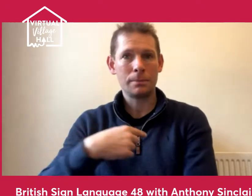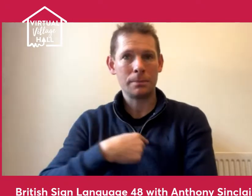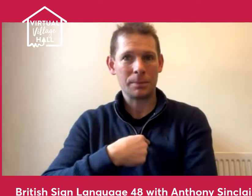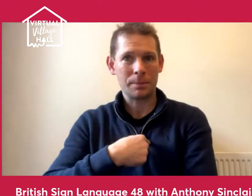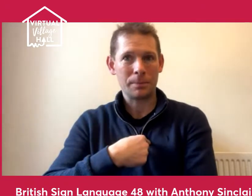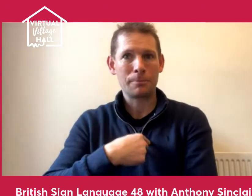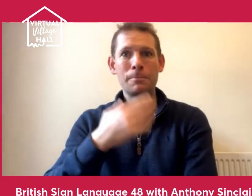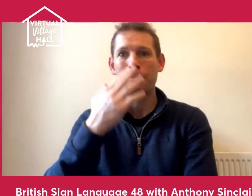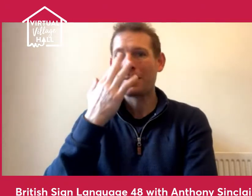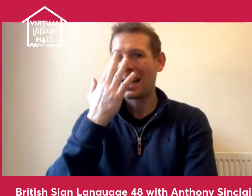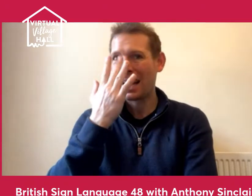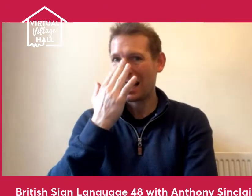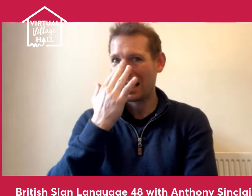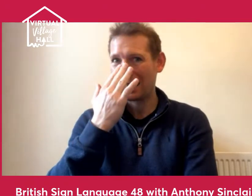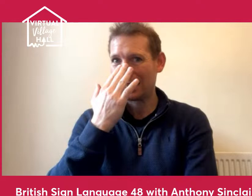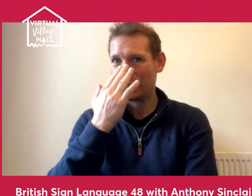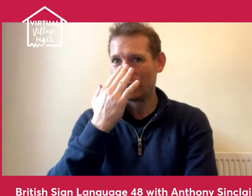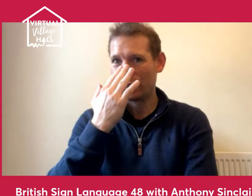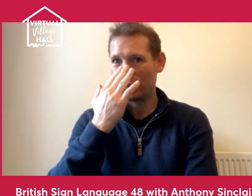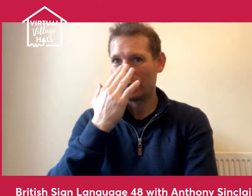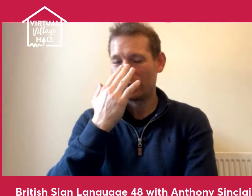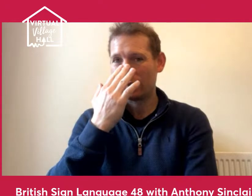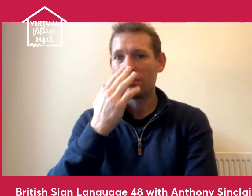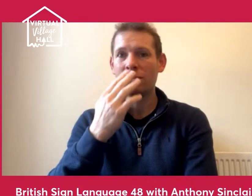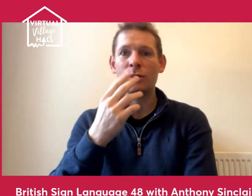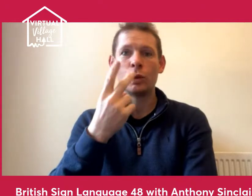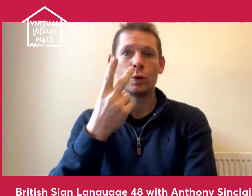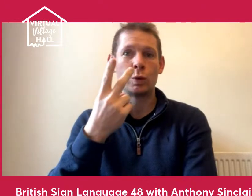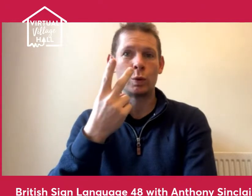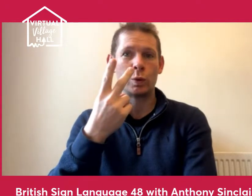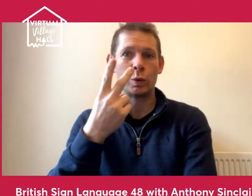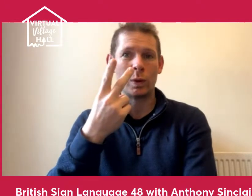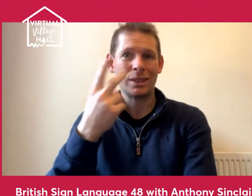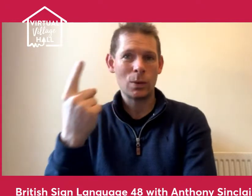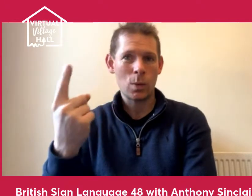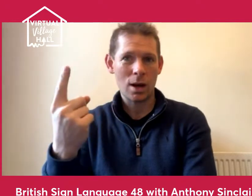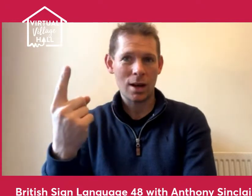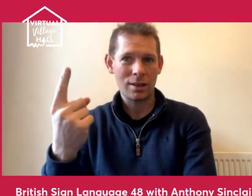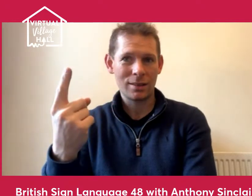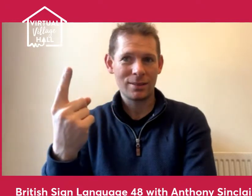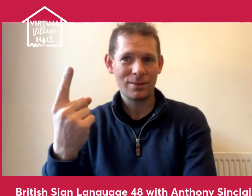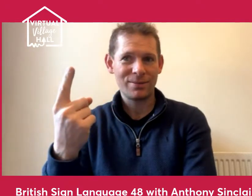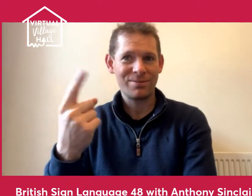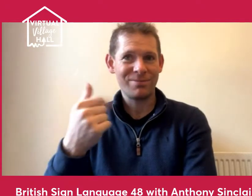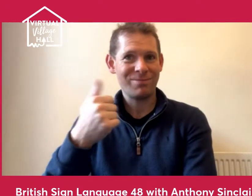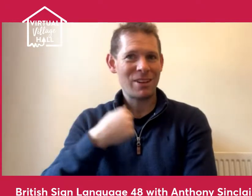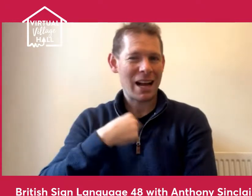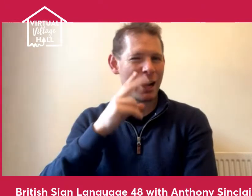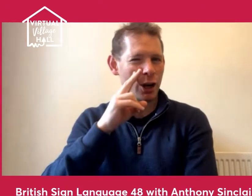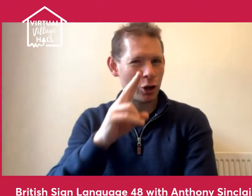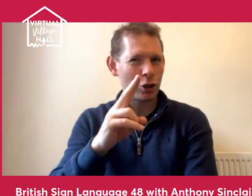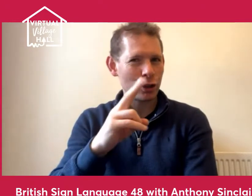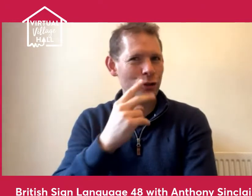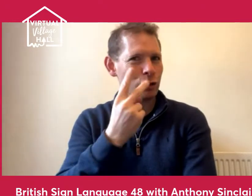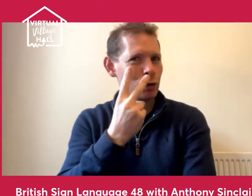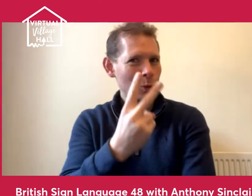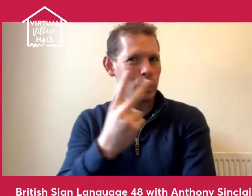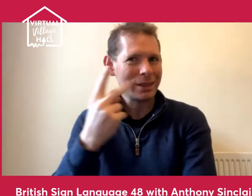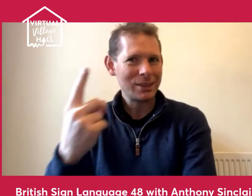And the response is, my age is 21. I know I look